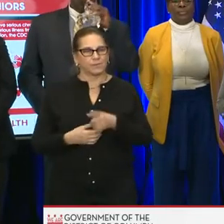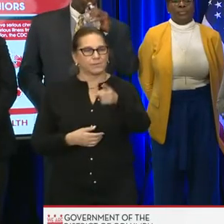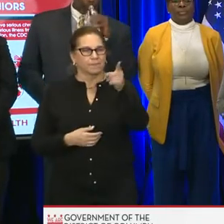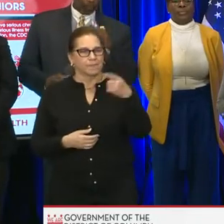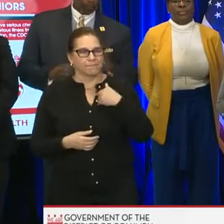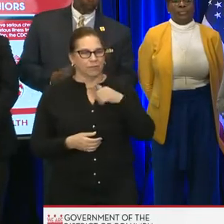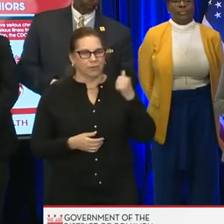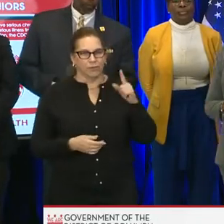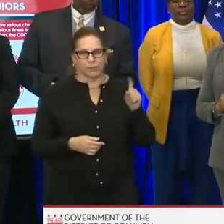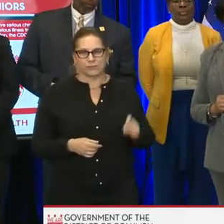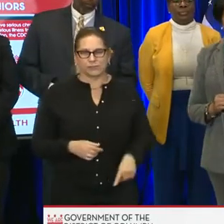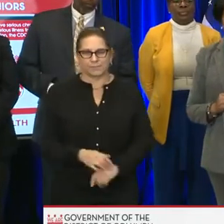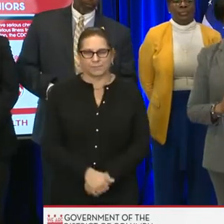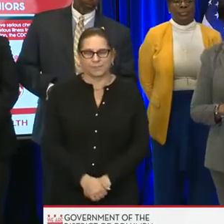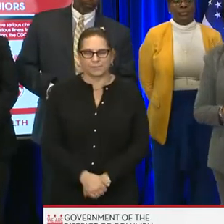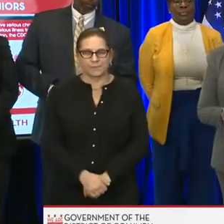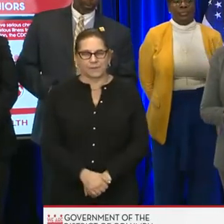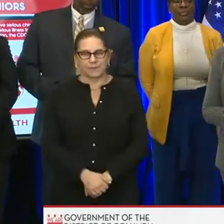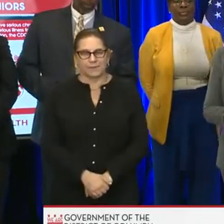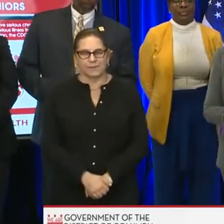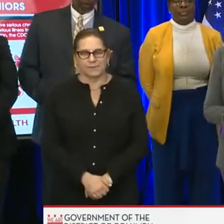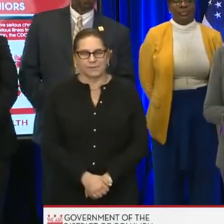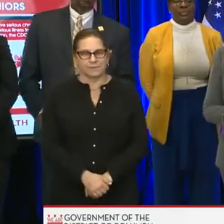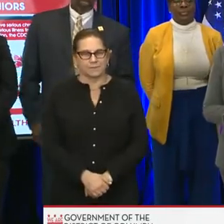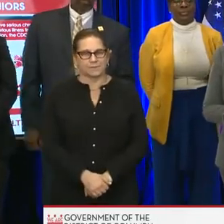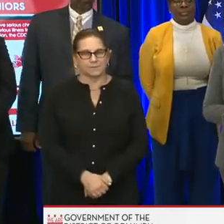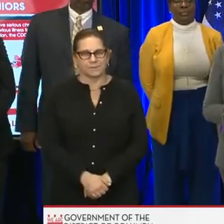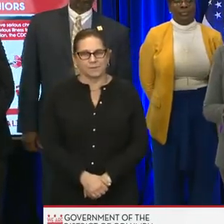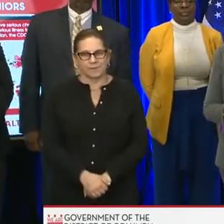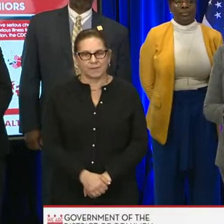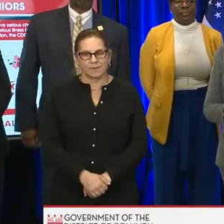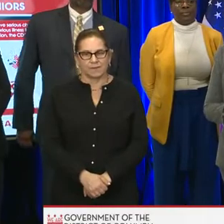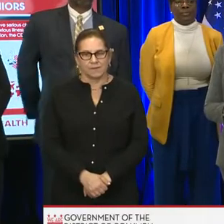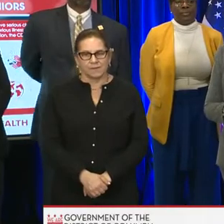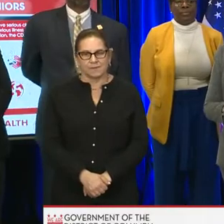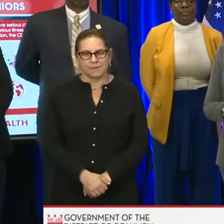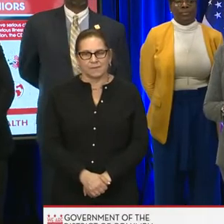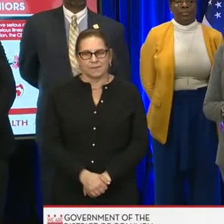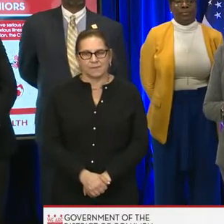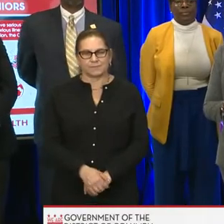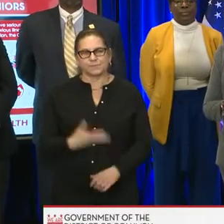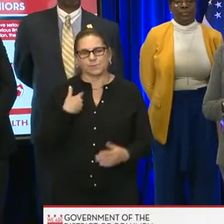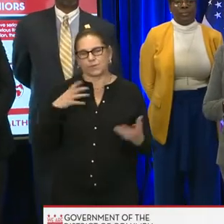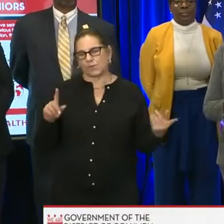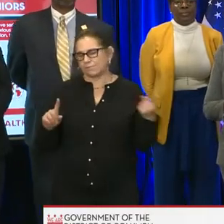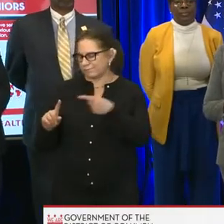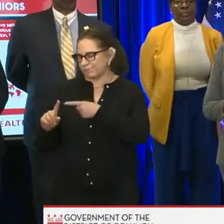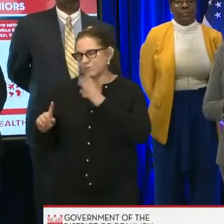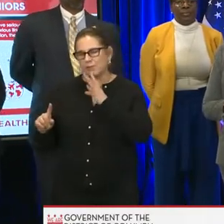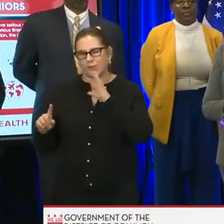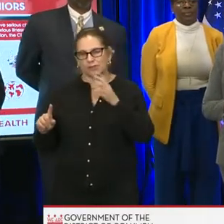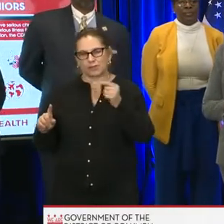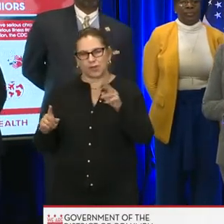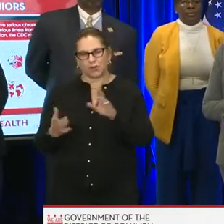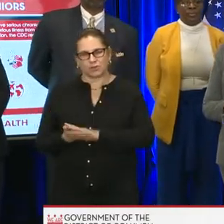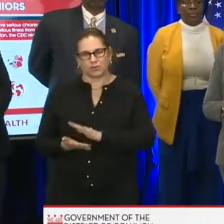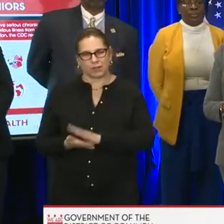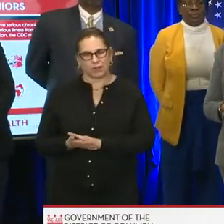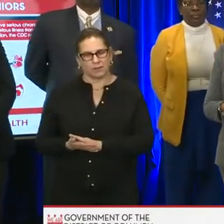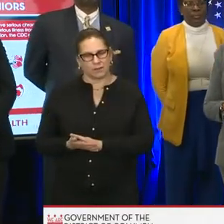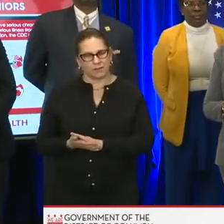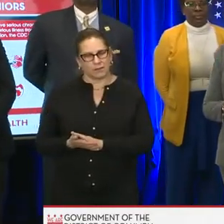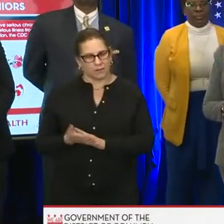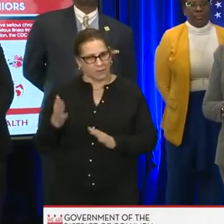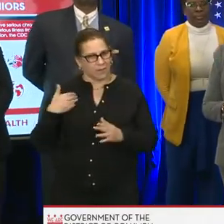guess for Dr. Farabee. I was talking to charter school today. They were saying that next week is spring break, and then the following week